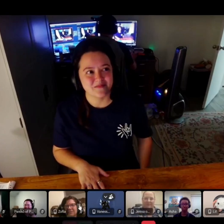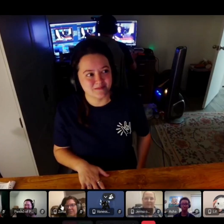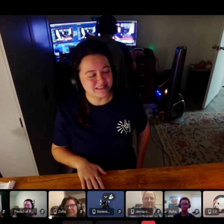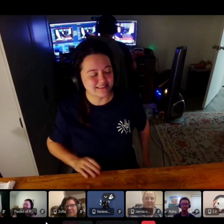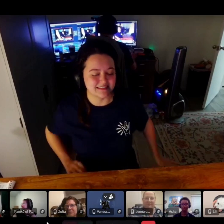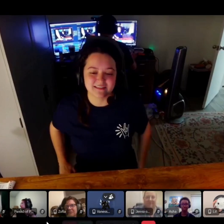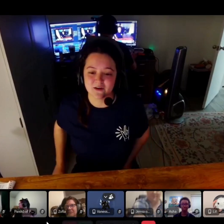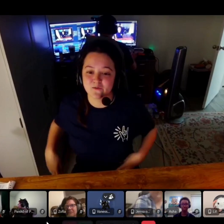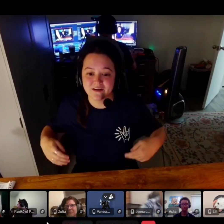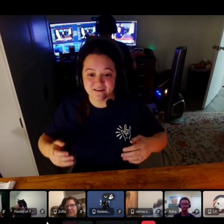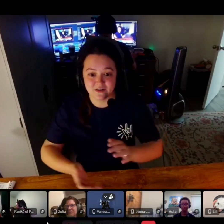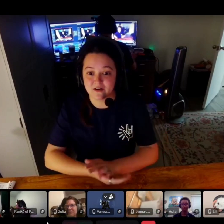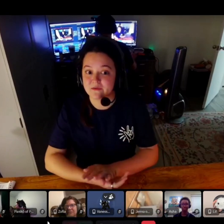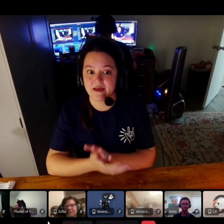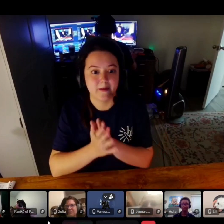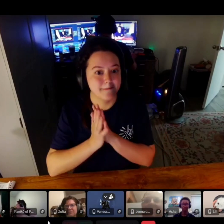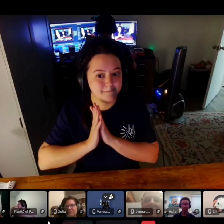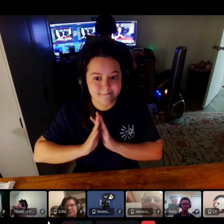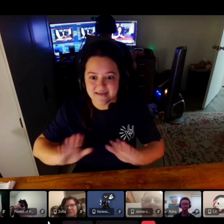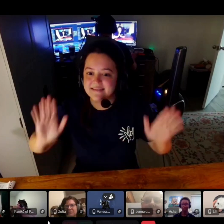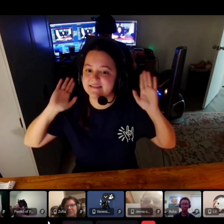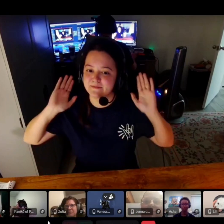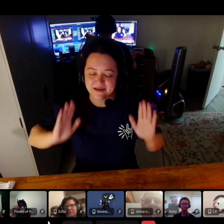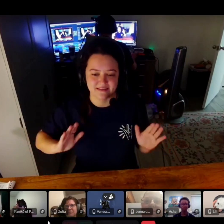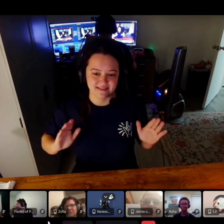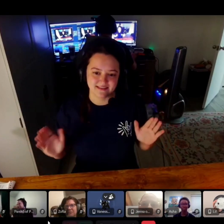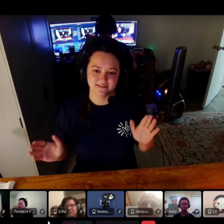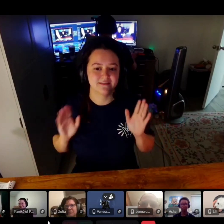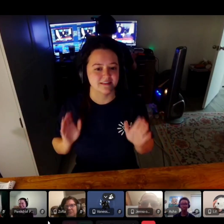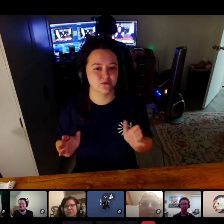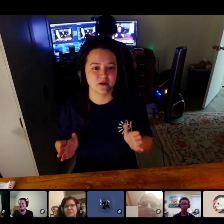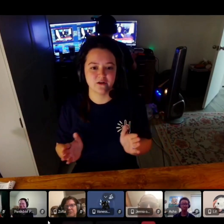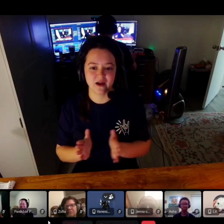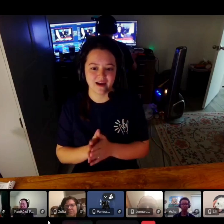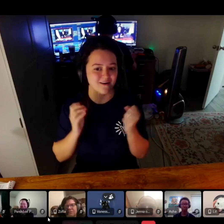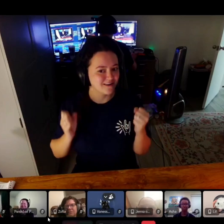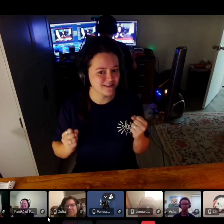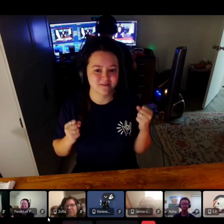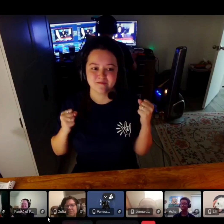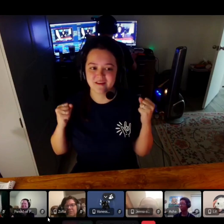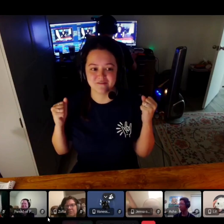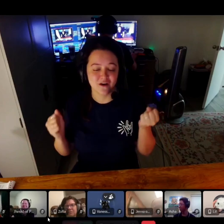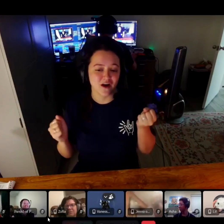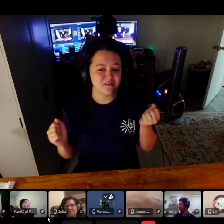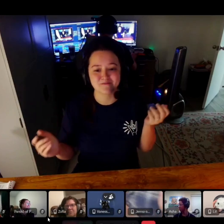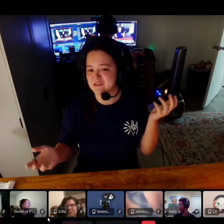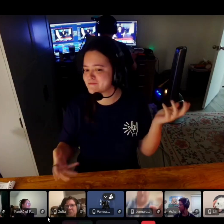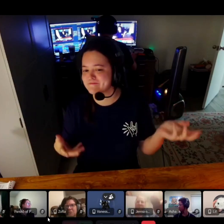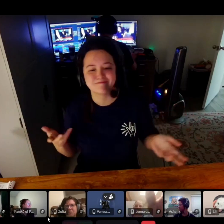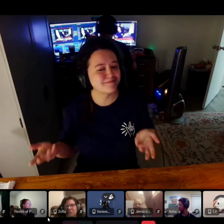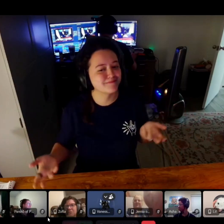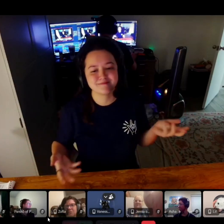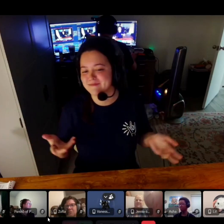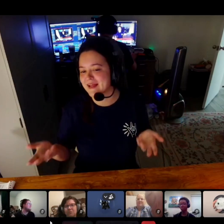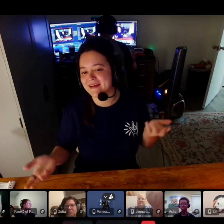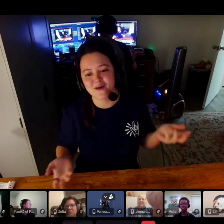Let me see. So we're gonna start out with like basics. If this is where you're at, awesome. If not, just play